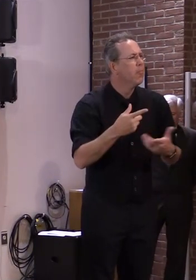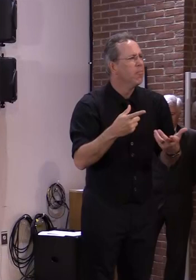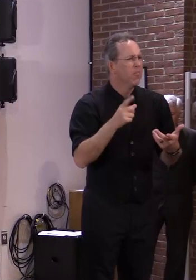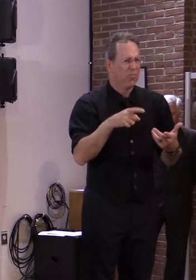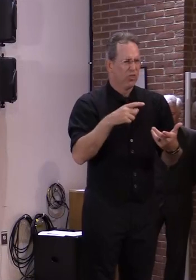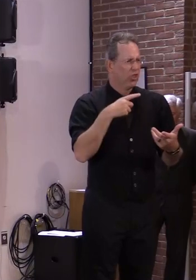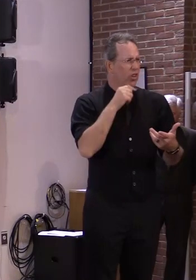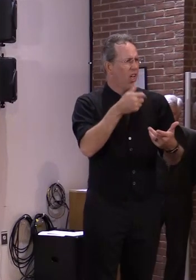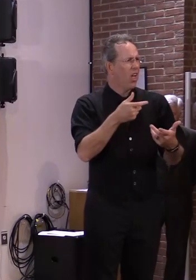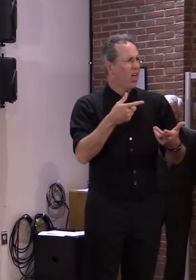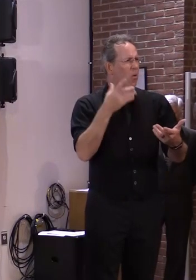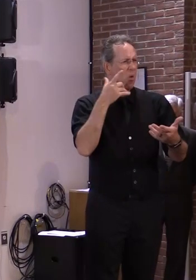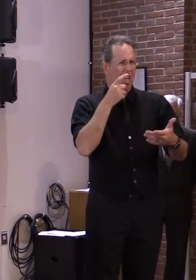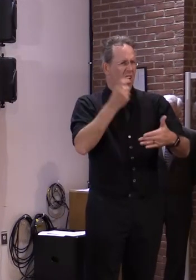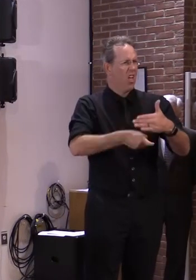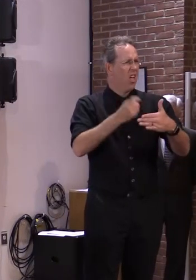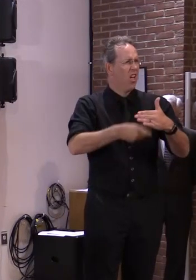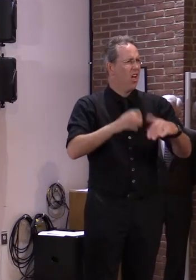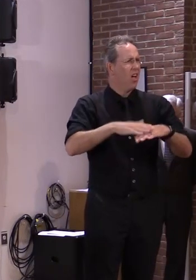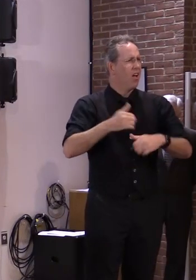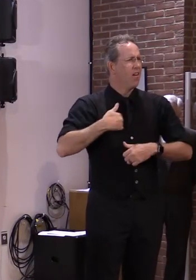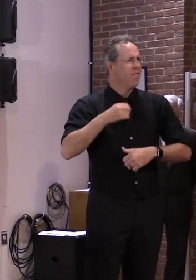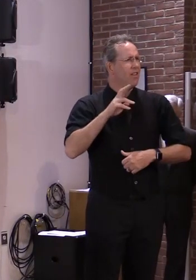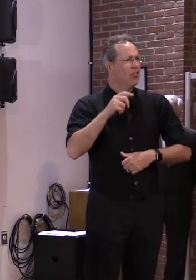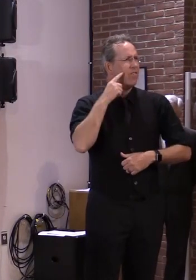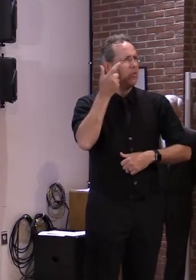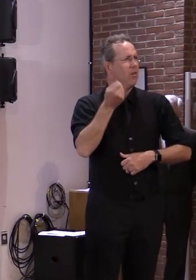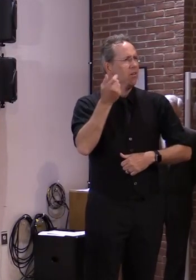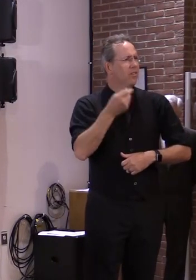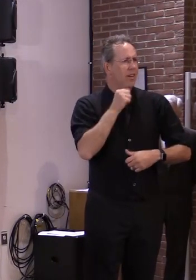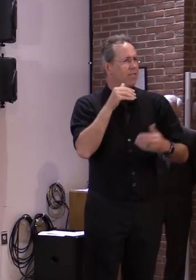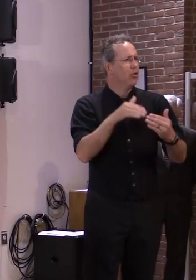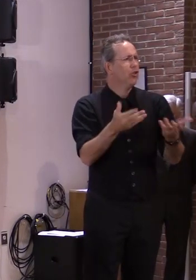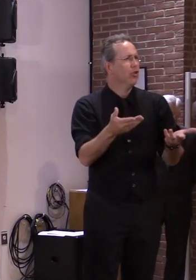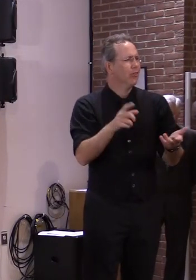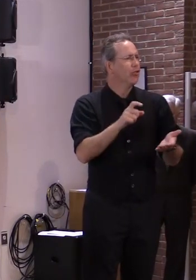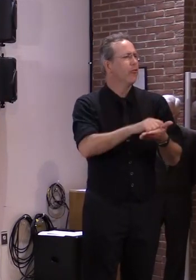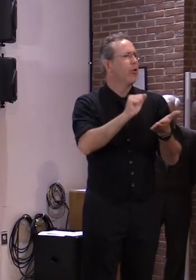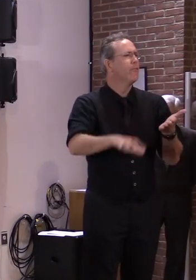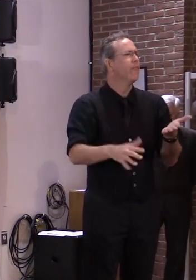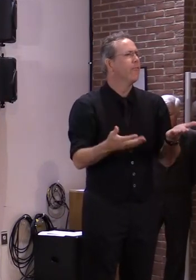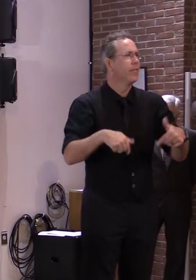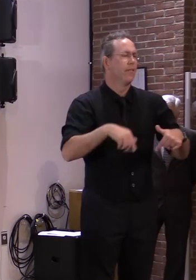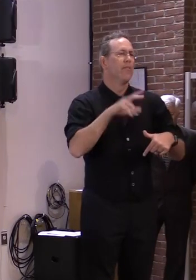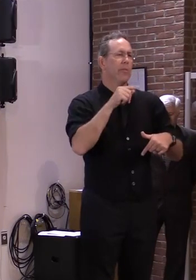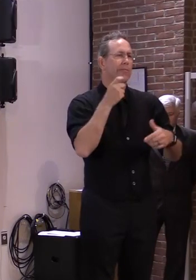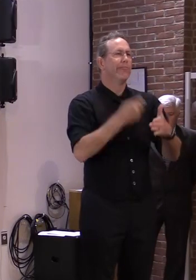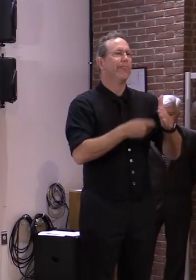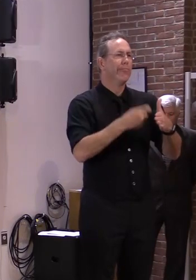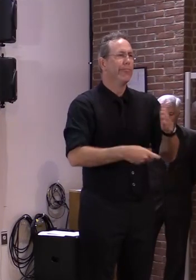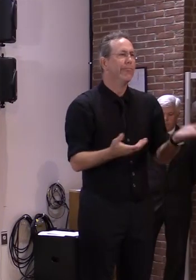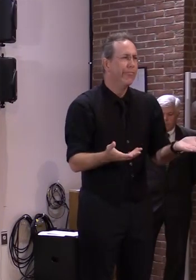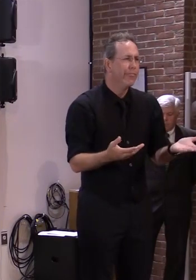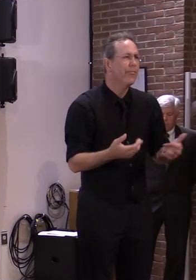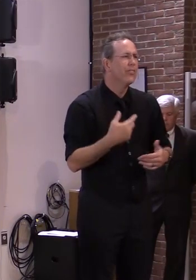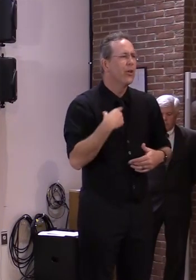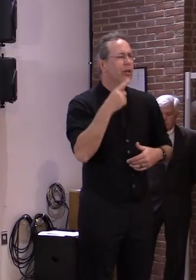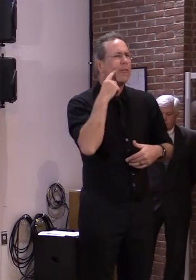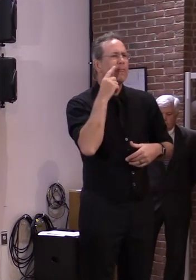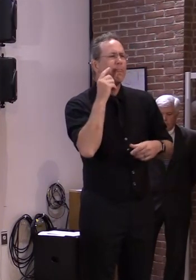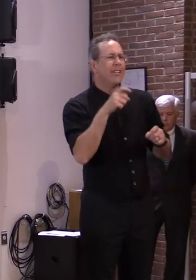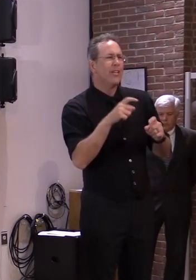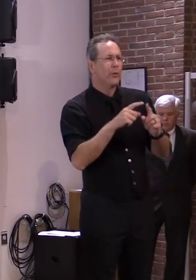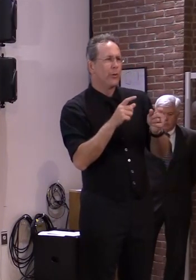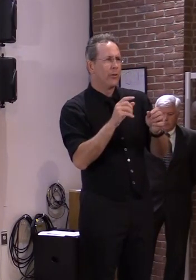lot of opportunity out there. We need to continue to focus on the needs of the state, but having more people here,